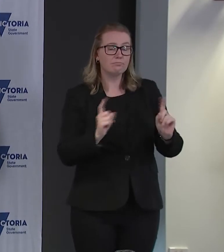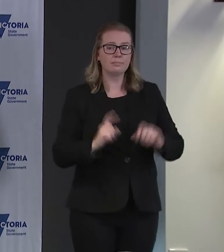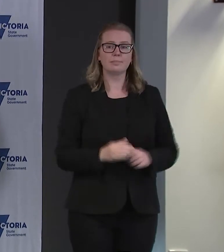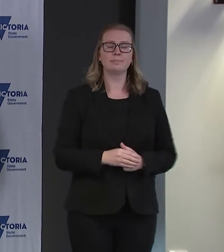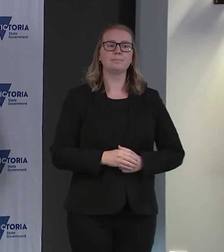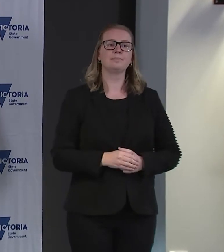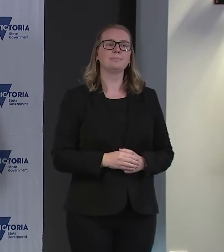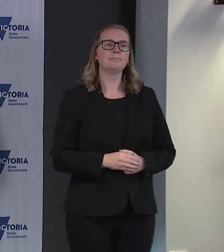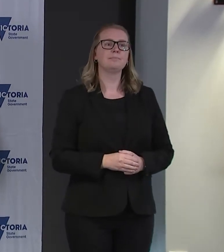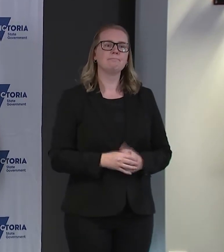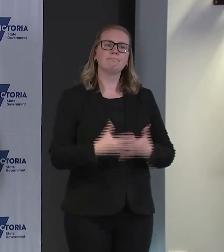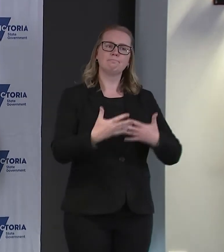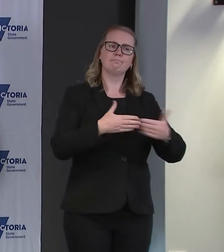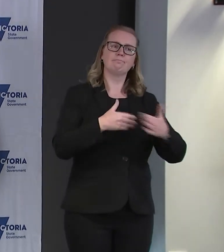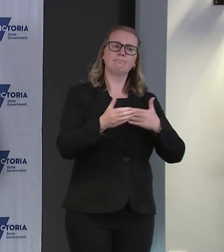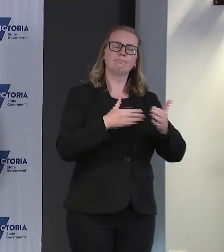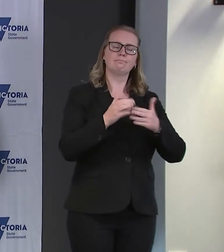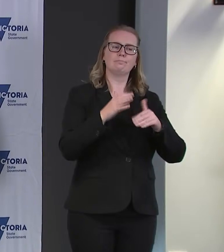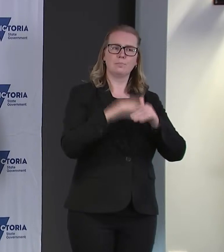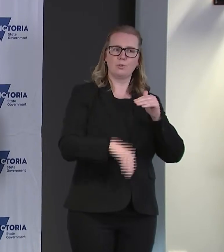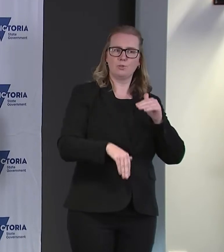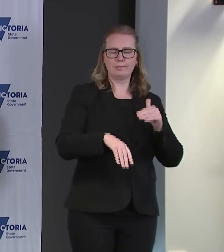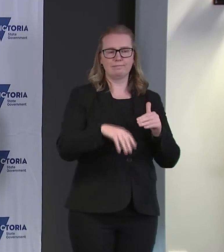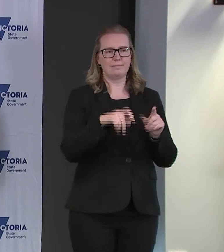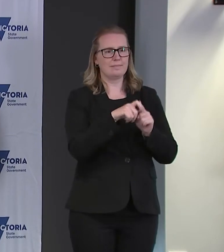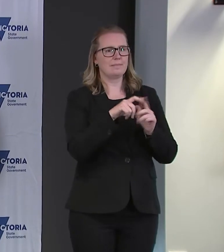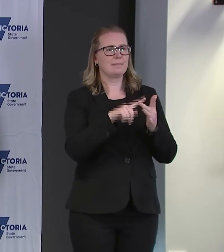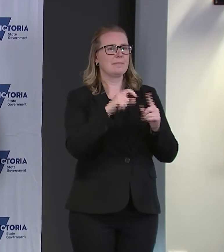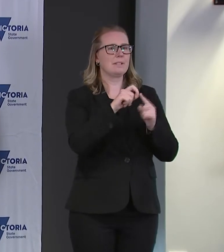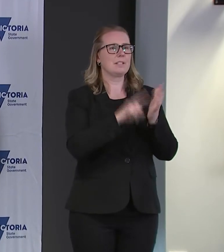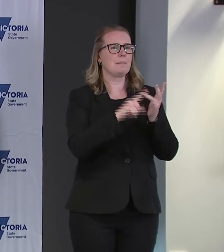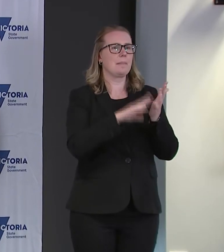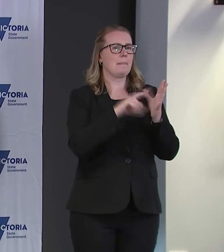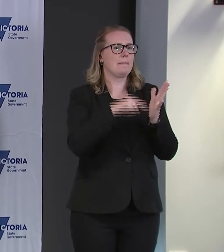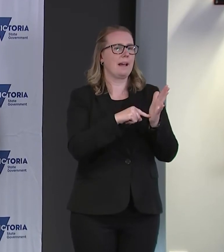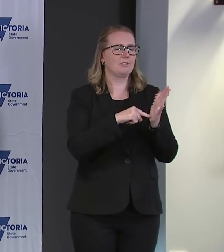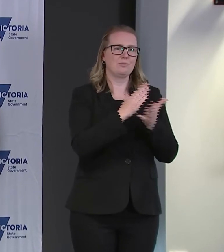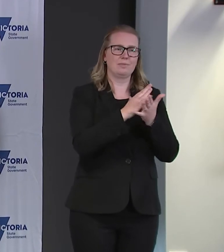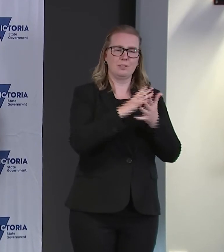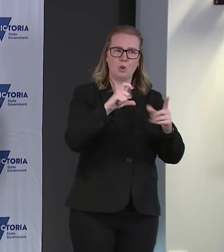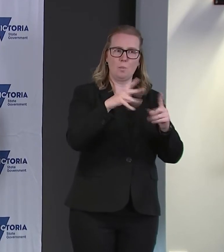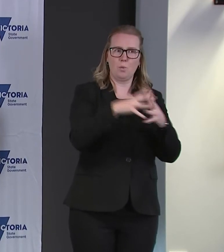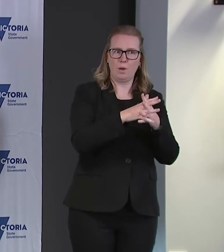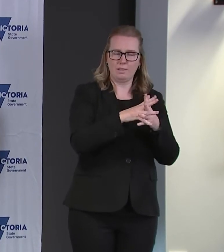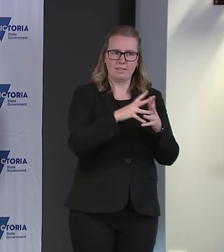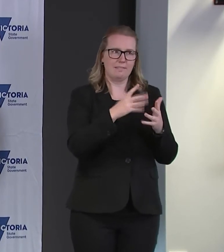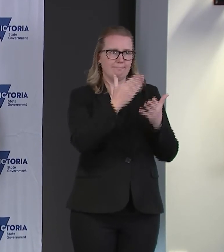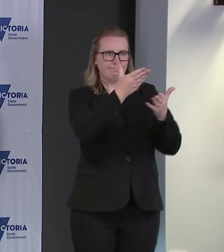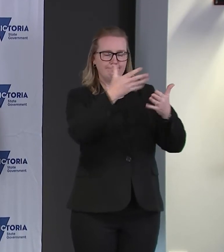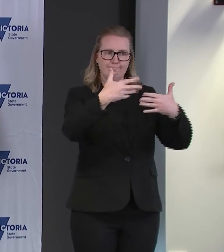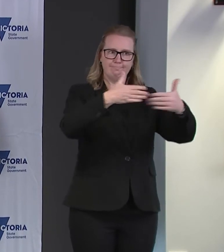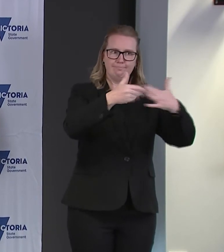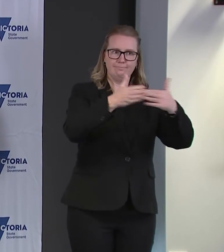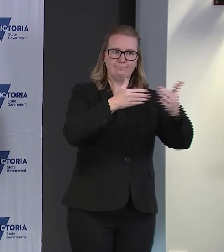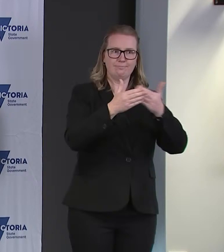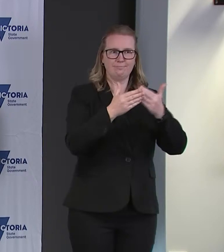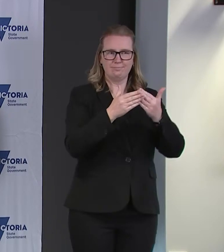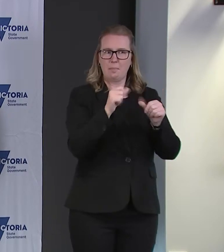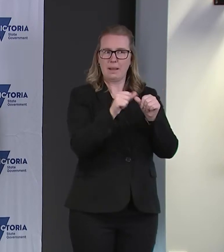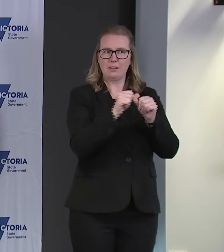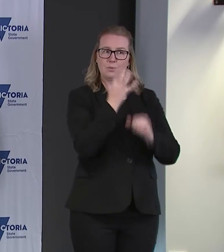I mean, the management of diplomats is a Commonwealth issue, so it's probably best directed to the Commonwealth. But